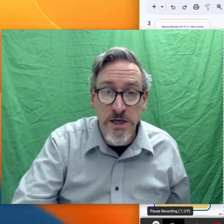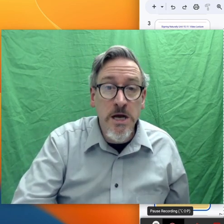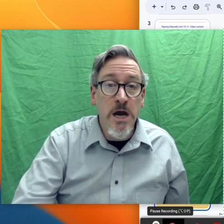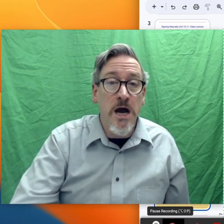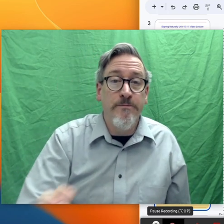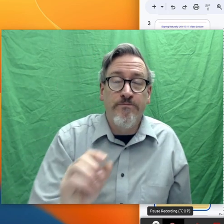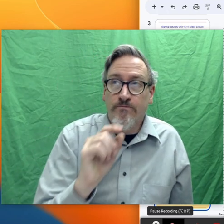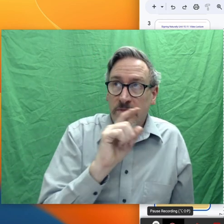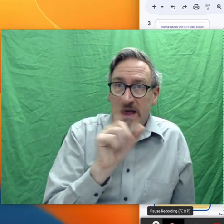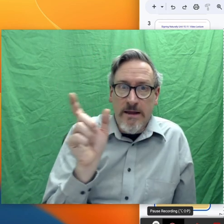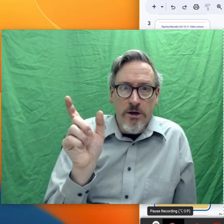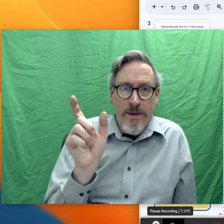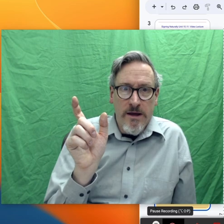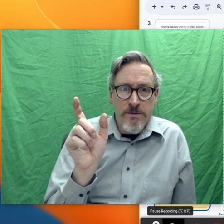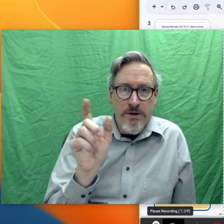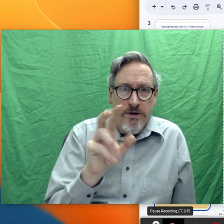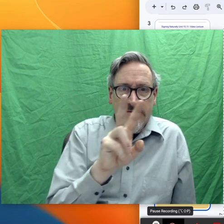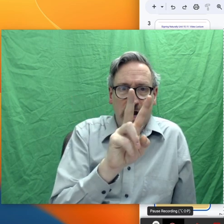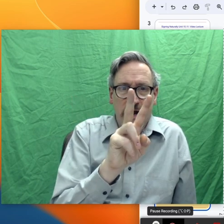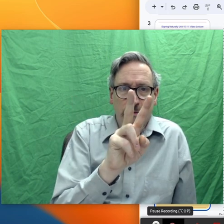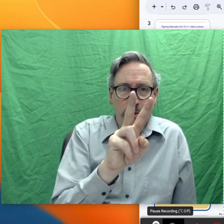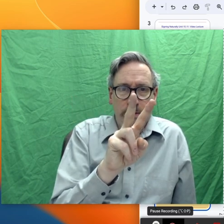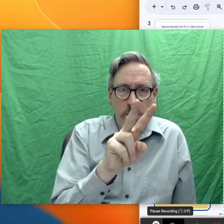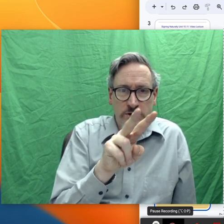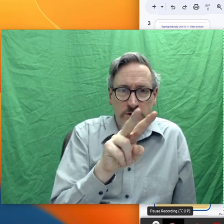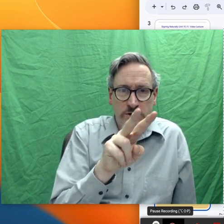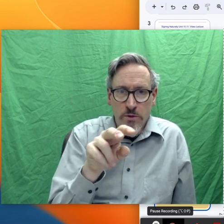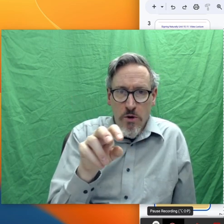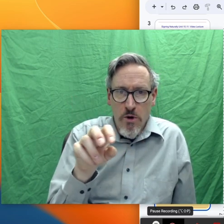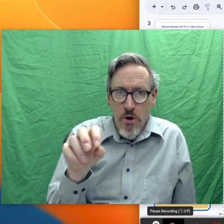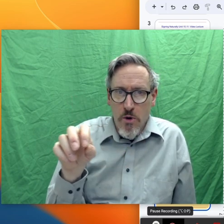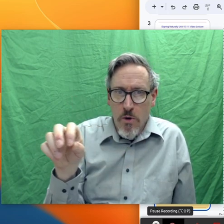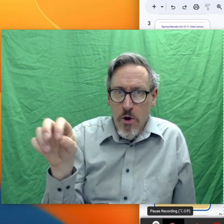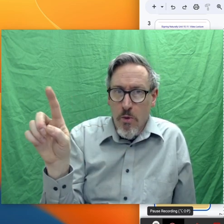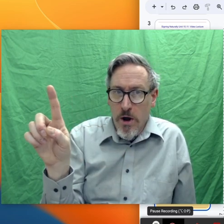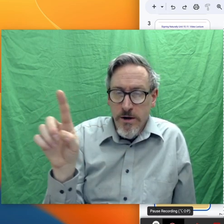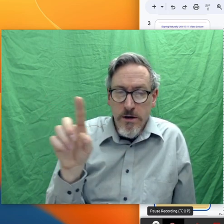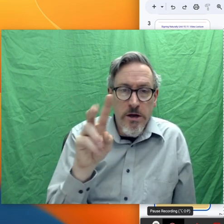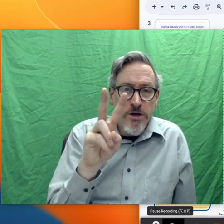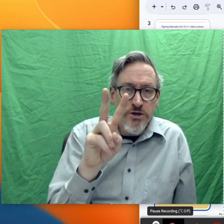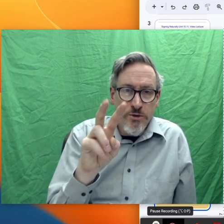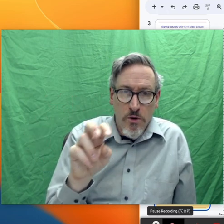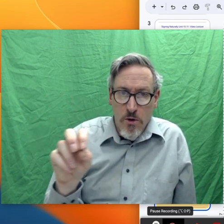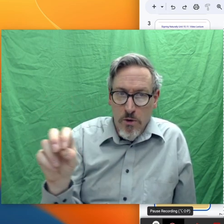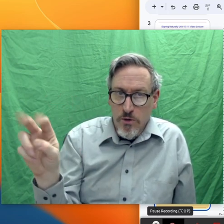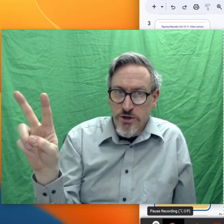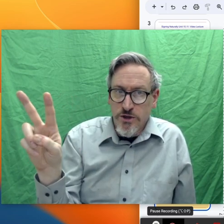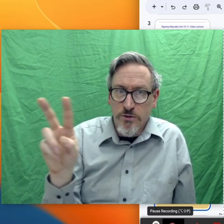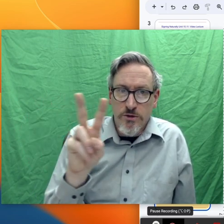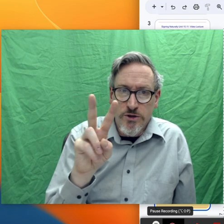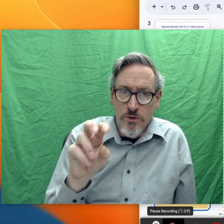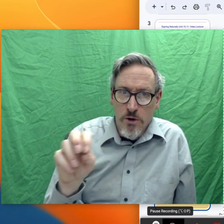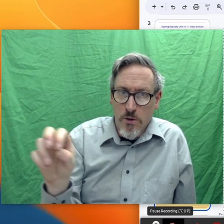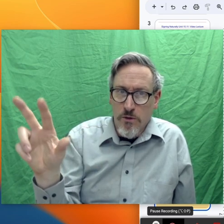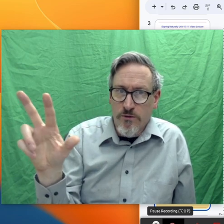chapters. That little period of time, we would go 2001,